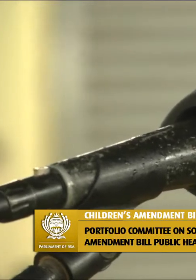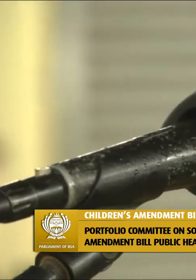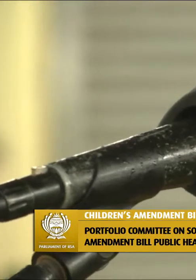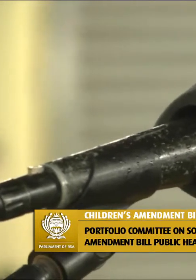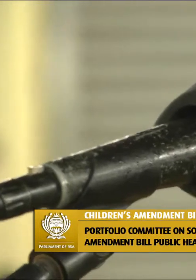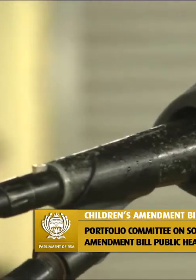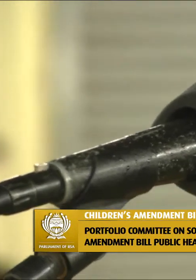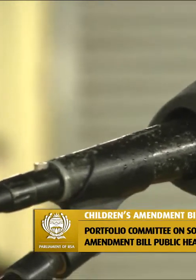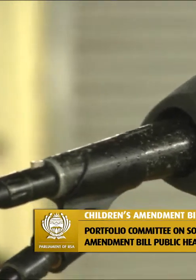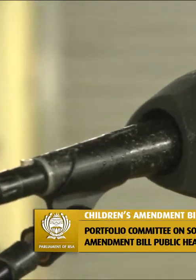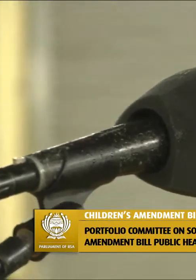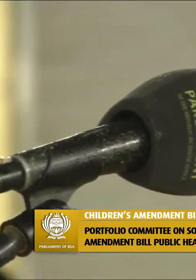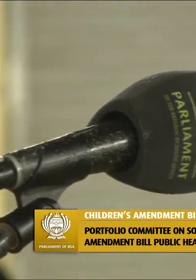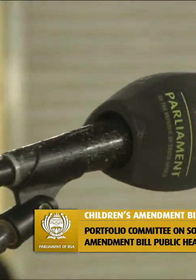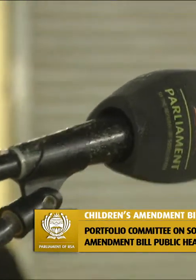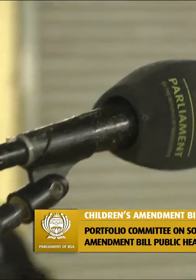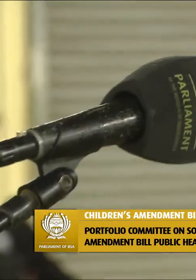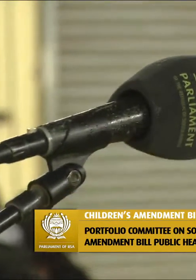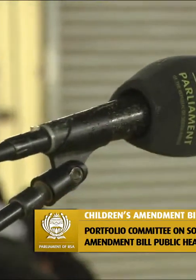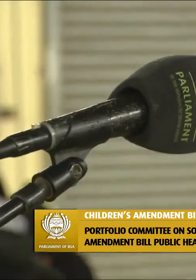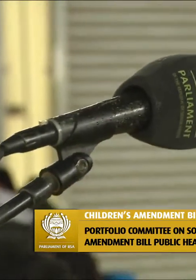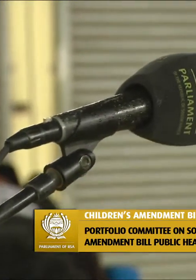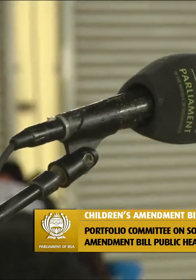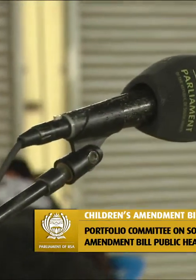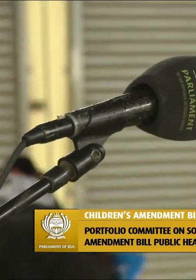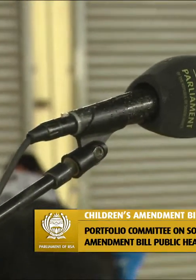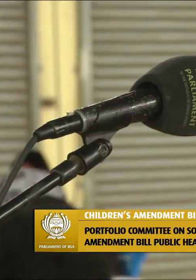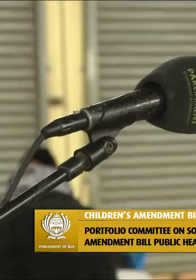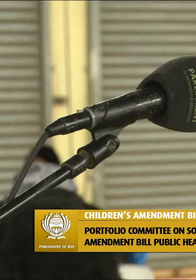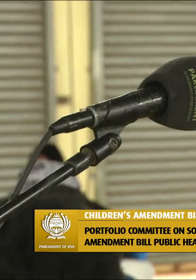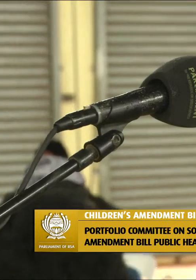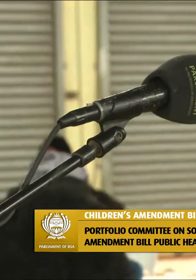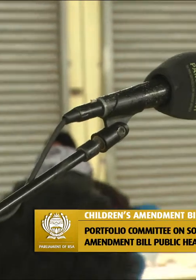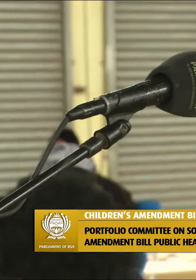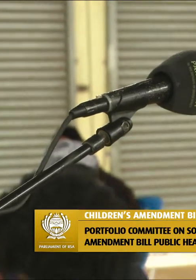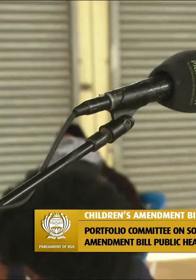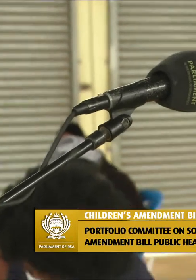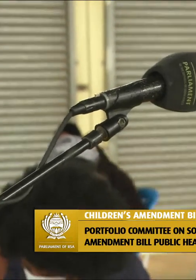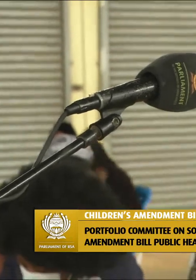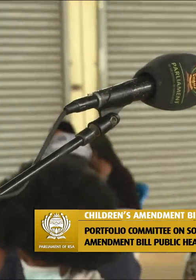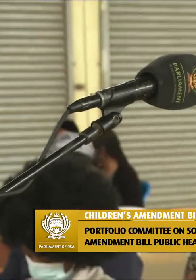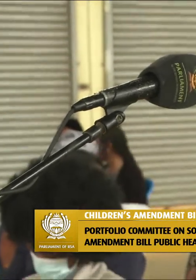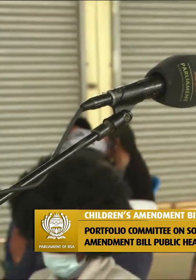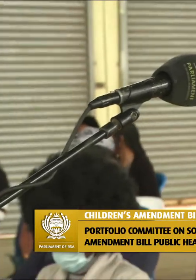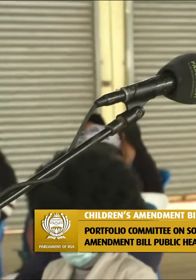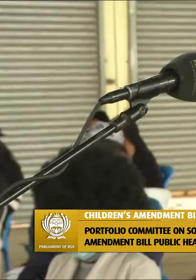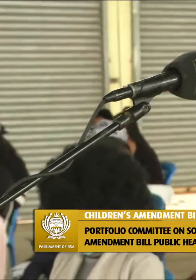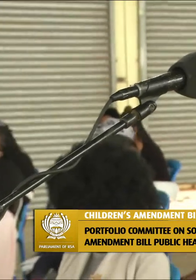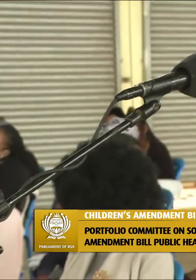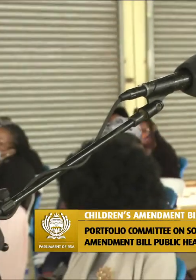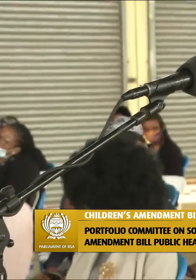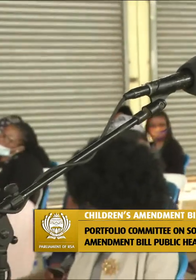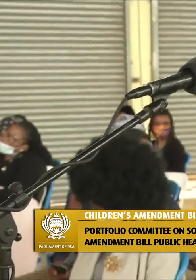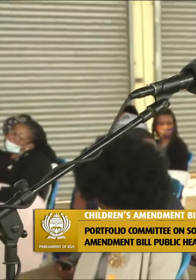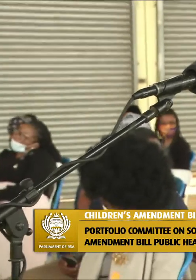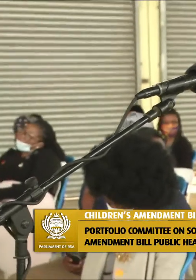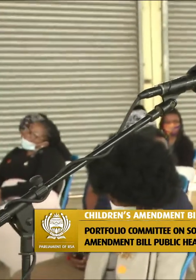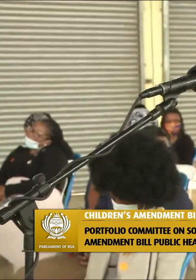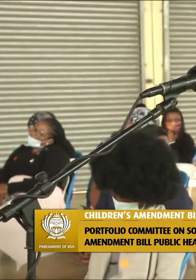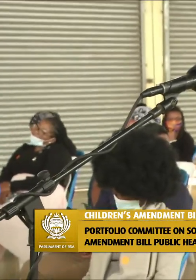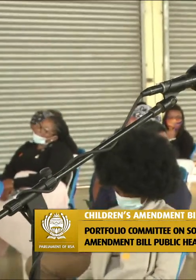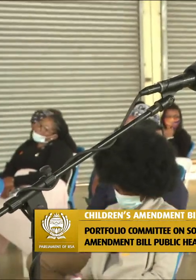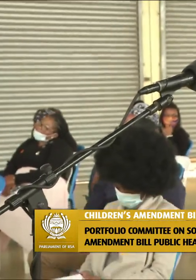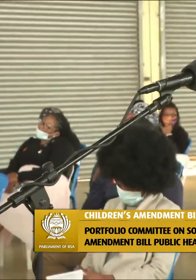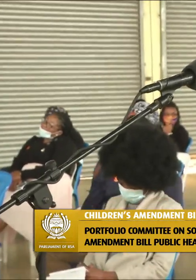marriages. We as women are the ones who do the negotiations. Sifuna Where are imali. the ladies? Sifuna imali